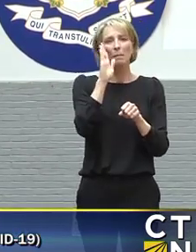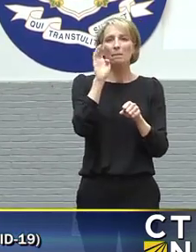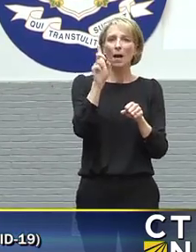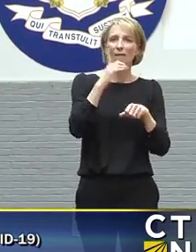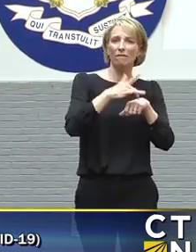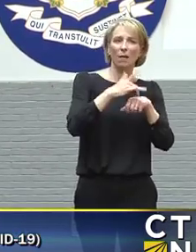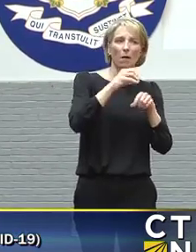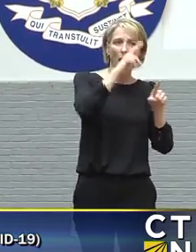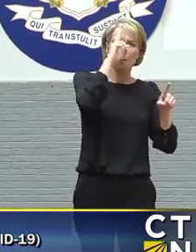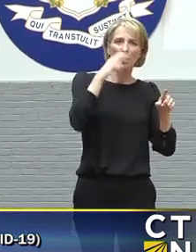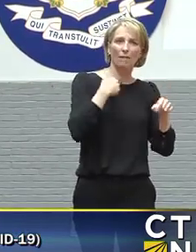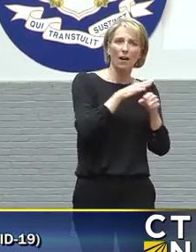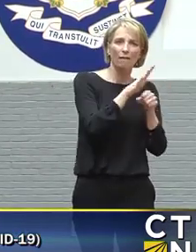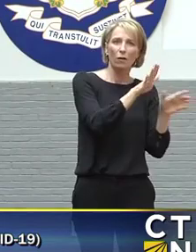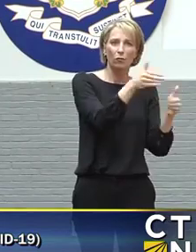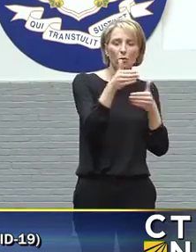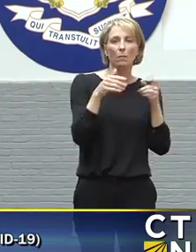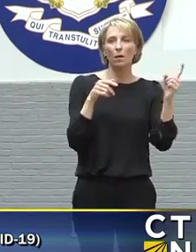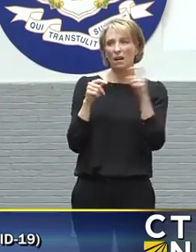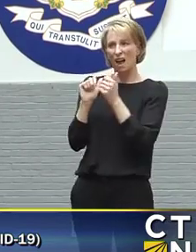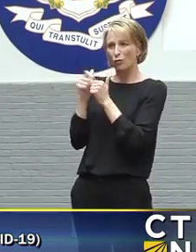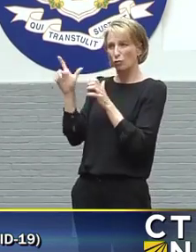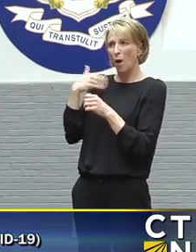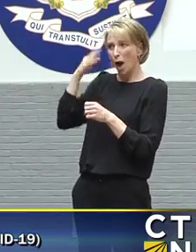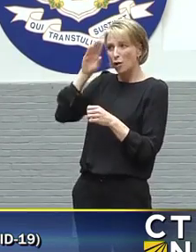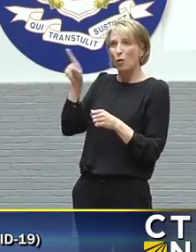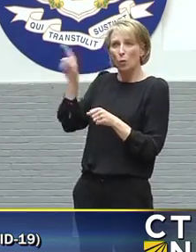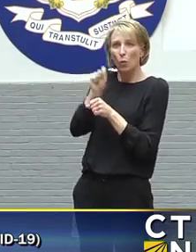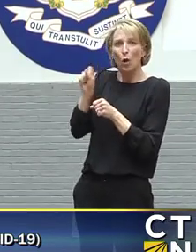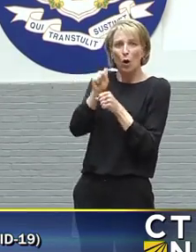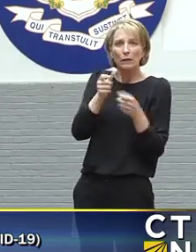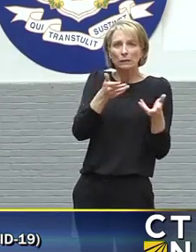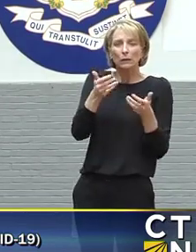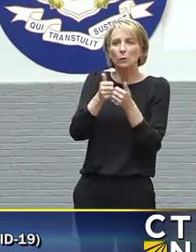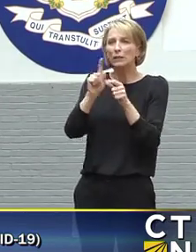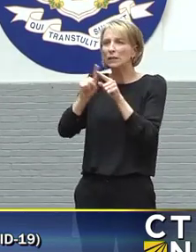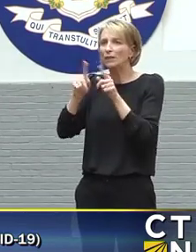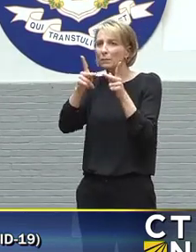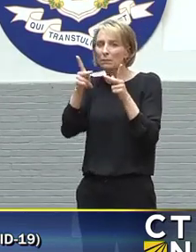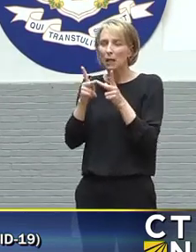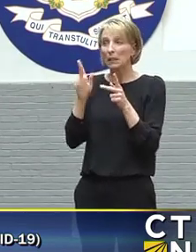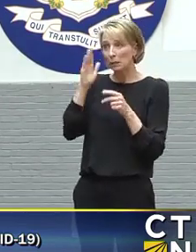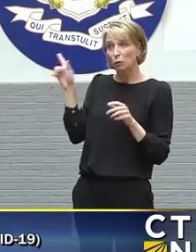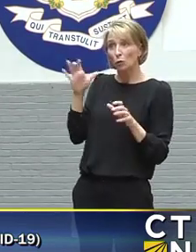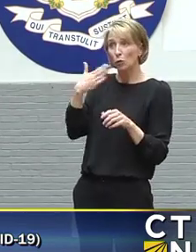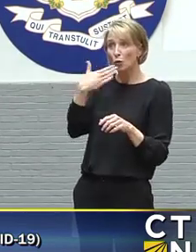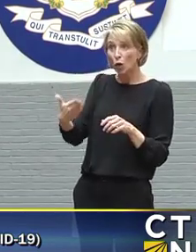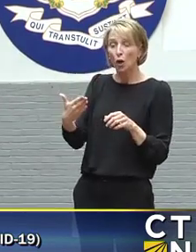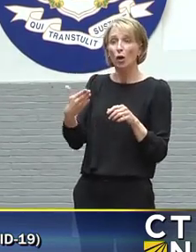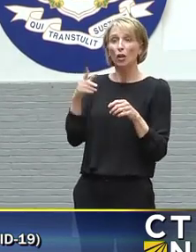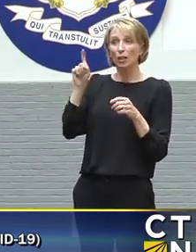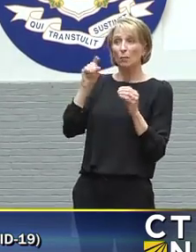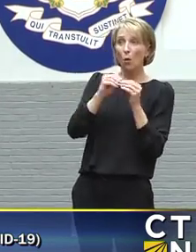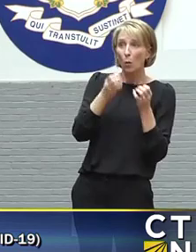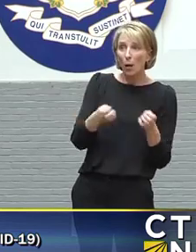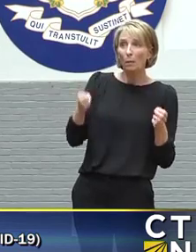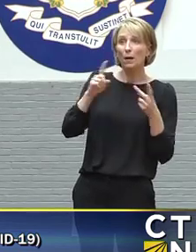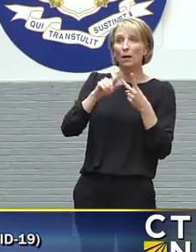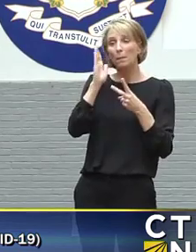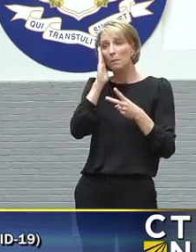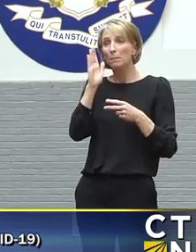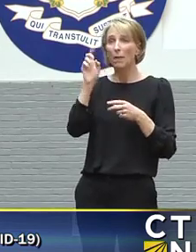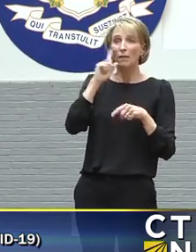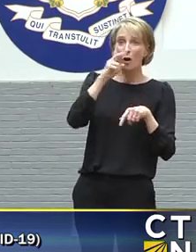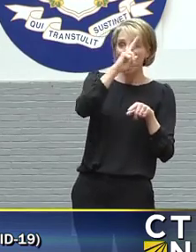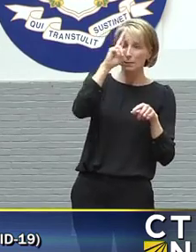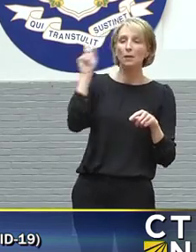Identifying facilities? I know you've been working on that pretty hard. I know Hartford was narrowing in on something you're doing very well. And equipment. Yeah, and equipment. Well, I talked